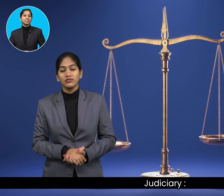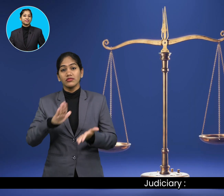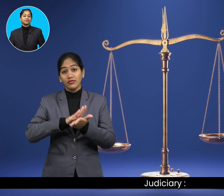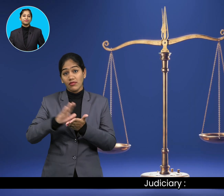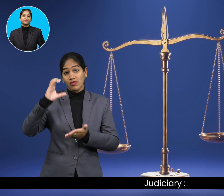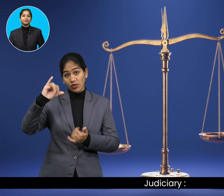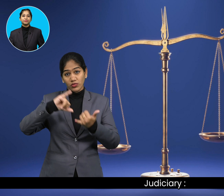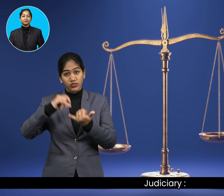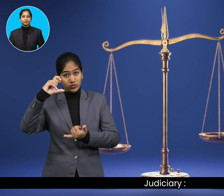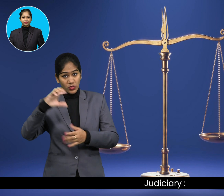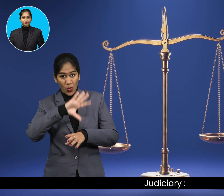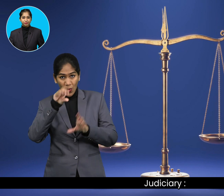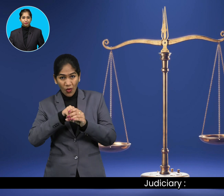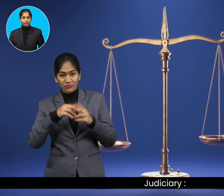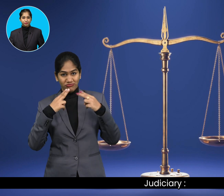Judiciary.